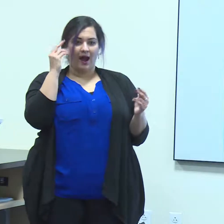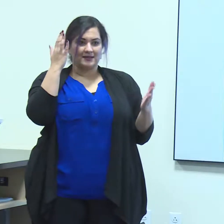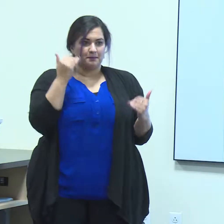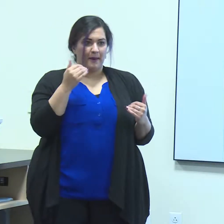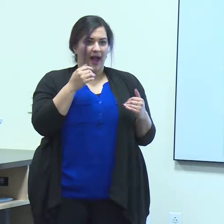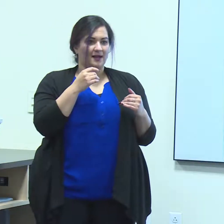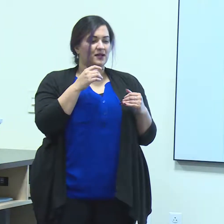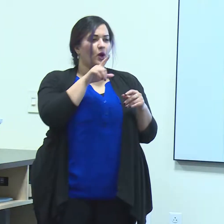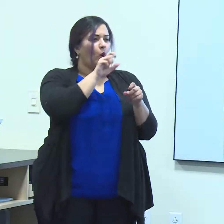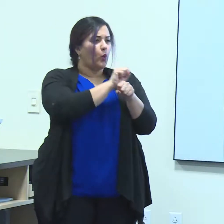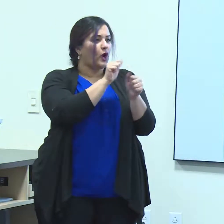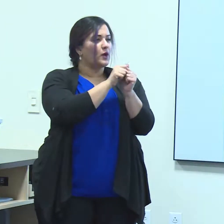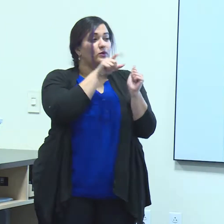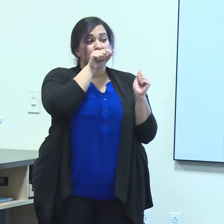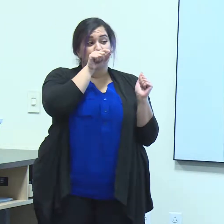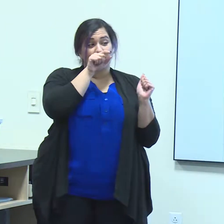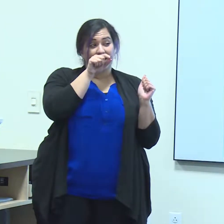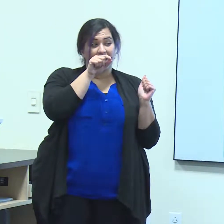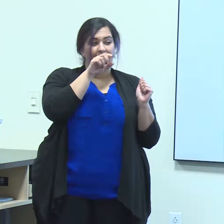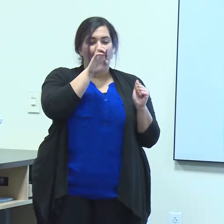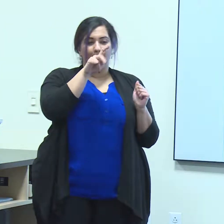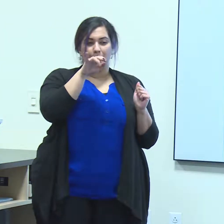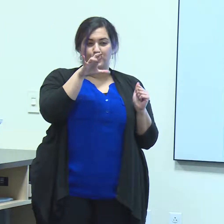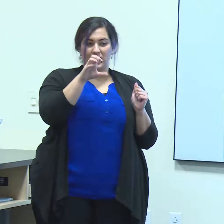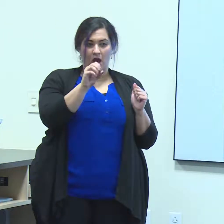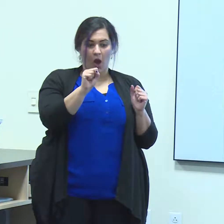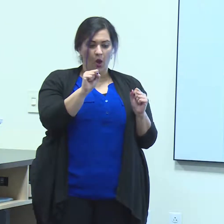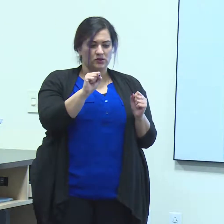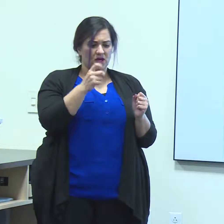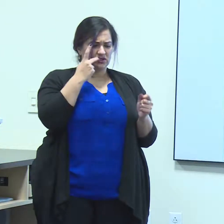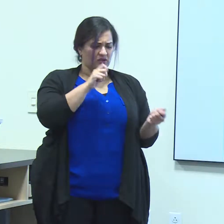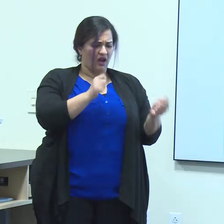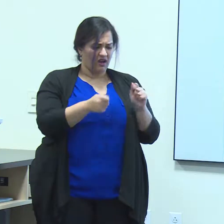And then she did research on oncogenic viruses.